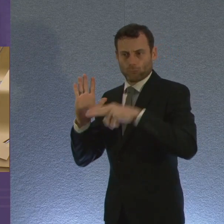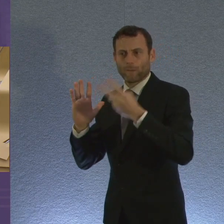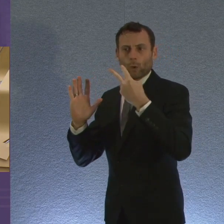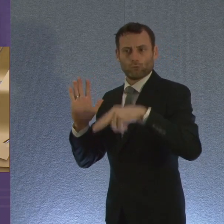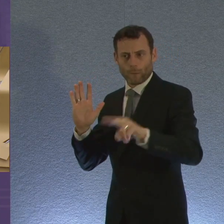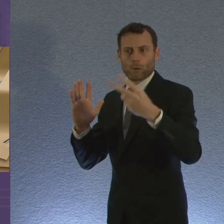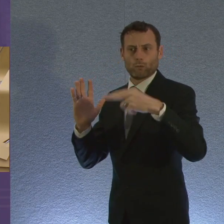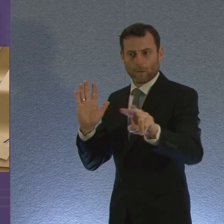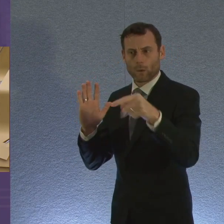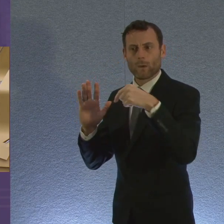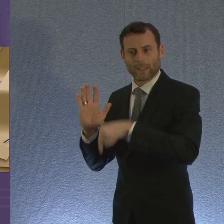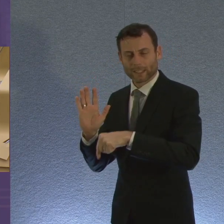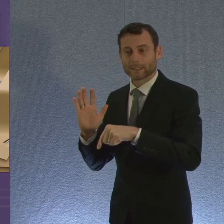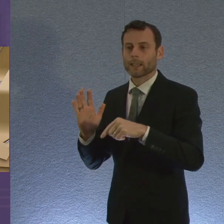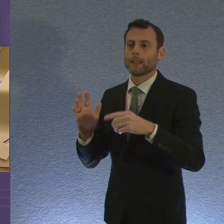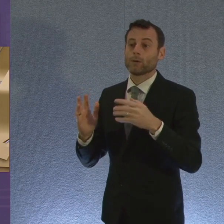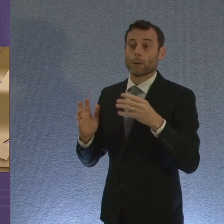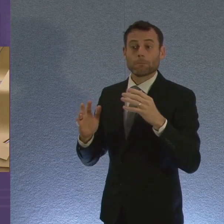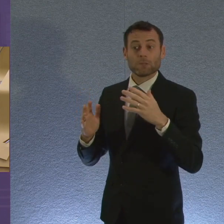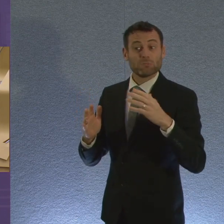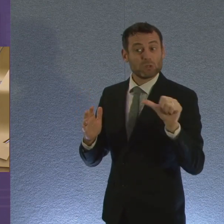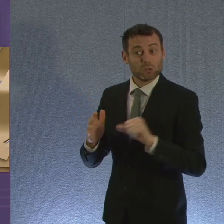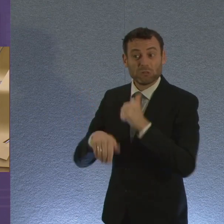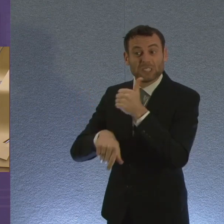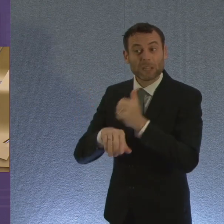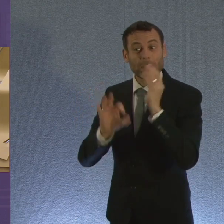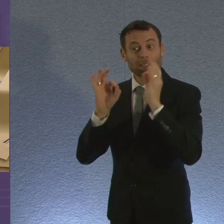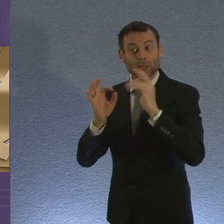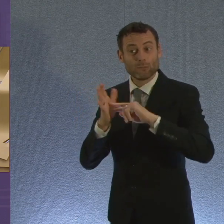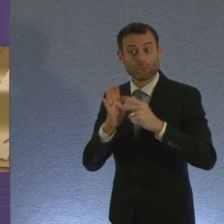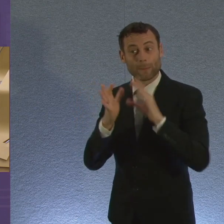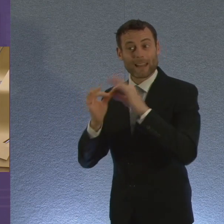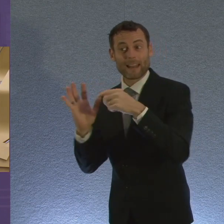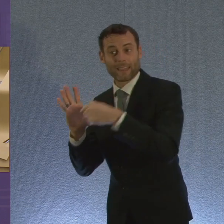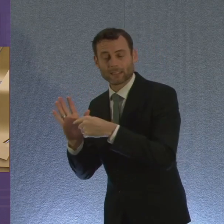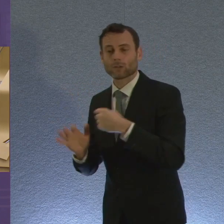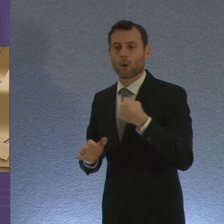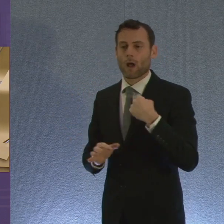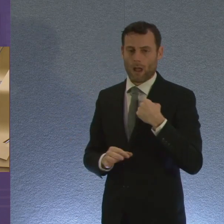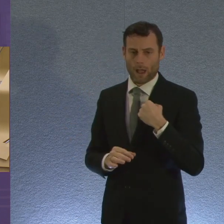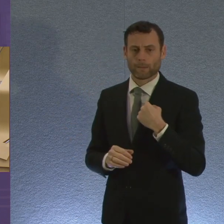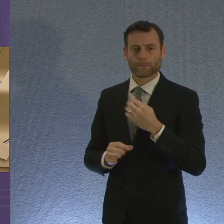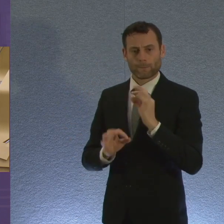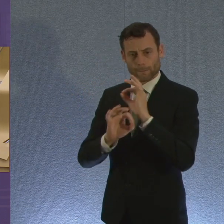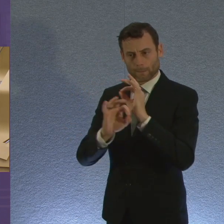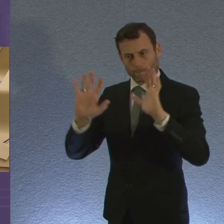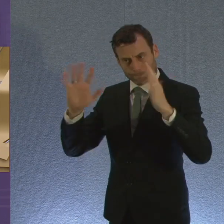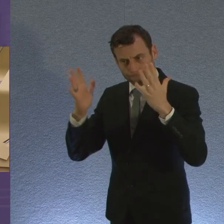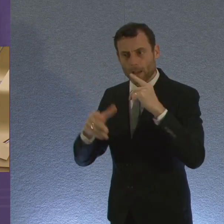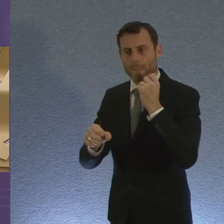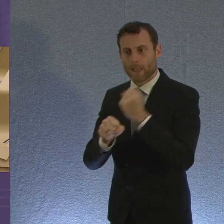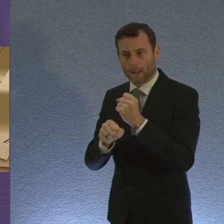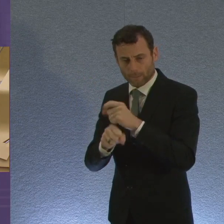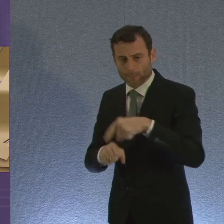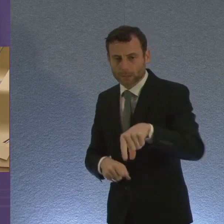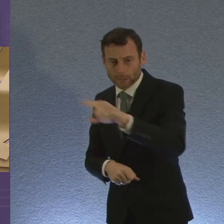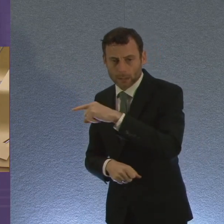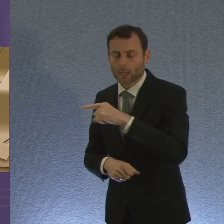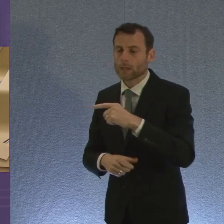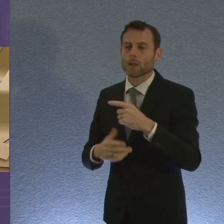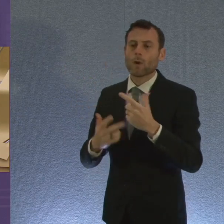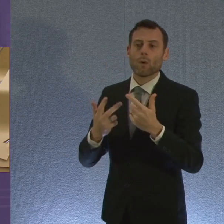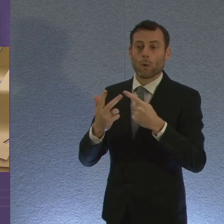special arrangements for that, I'd be very happy to discuss that with them. I commit the government to involving the Parliament and its committees and any special arrangements